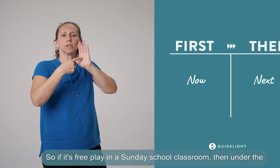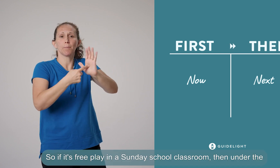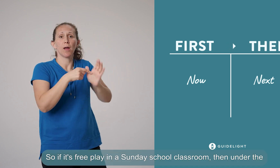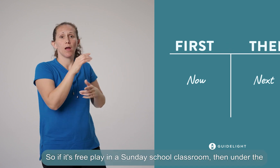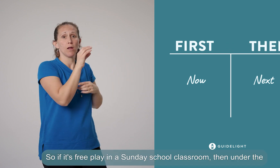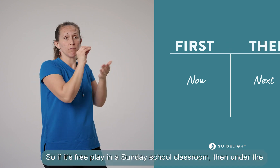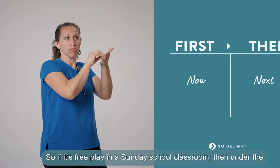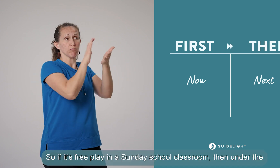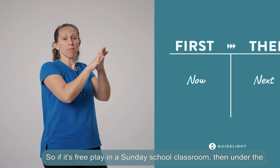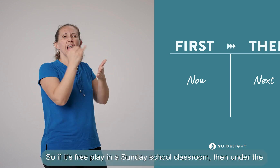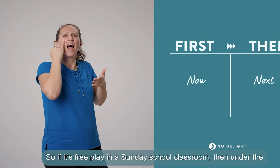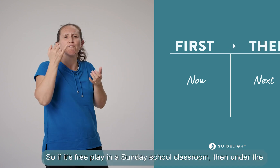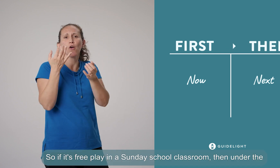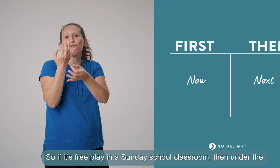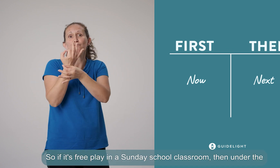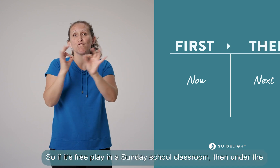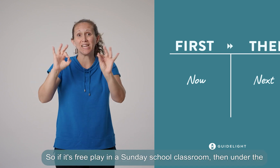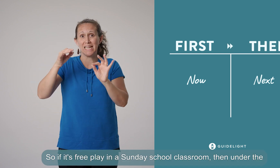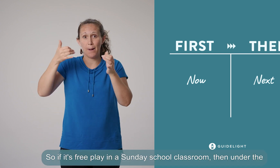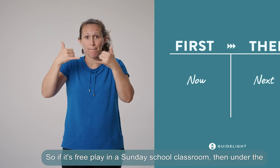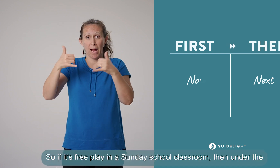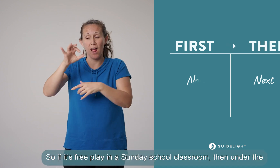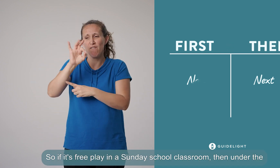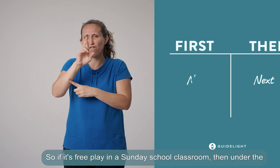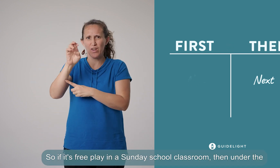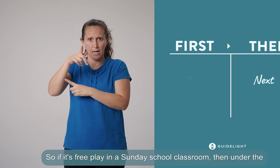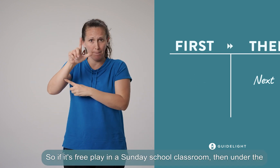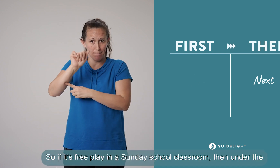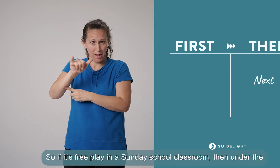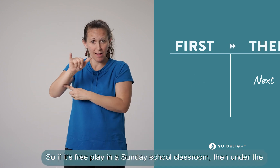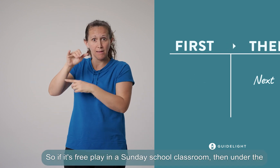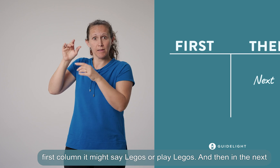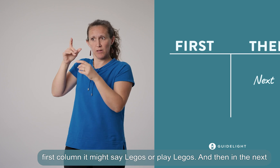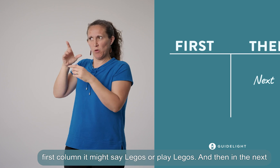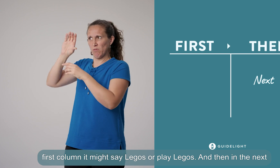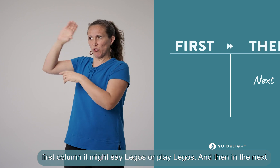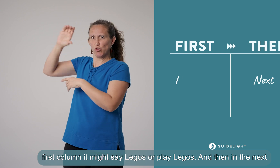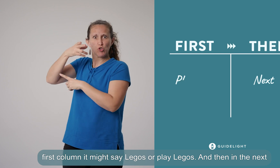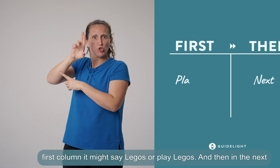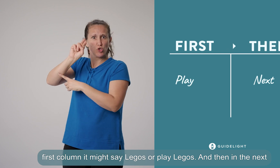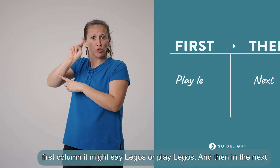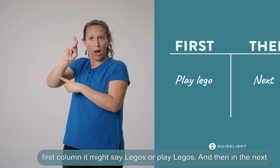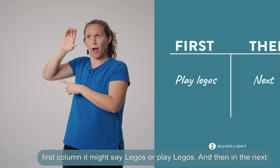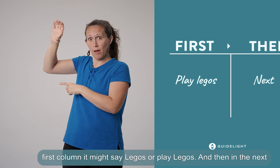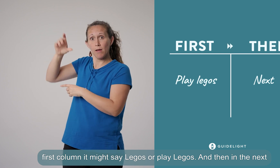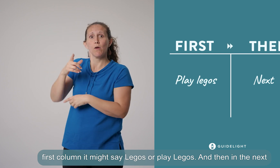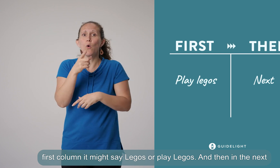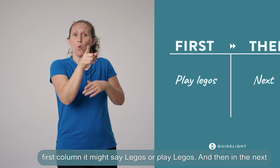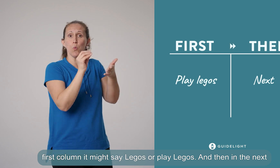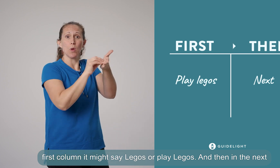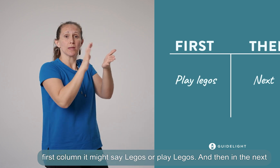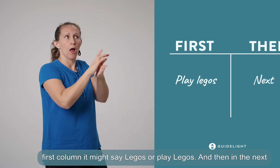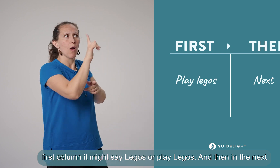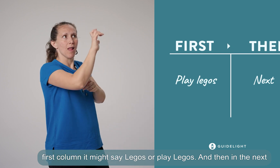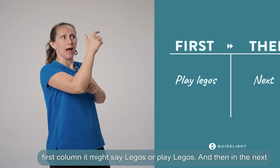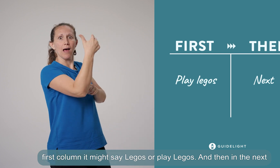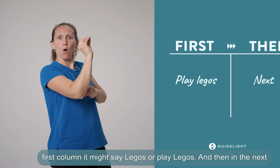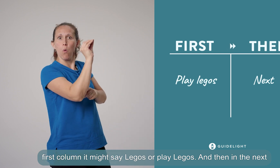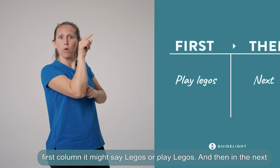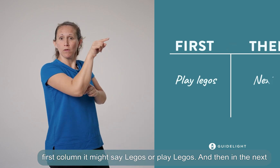So, if it's free play in a Sunday school classroom, then under the first column it might say Legos or Play Legos, and